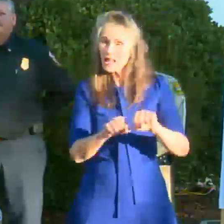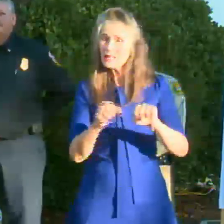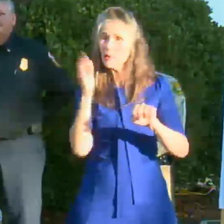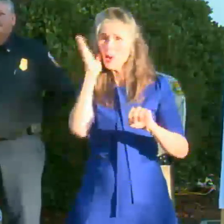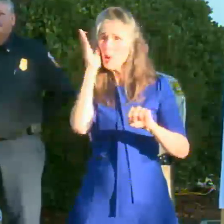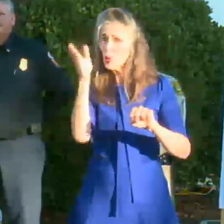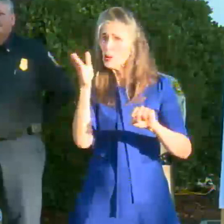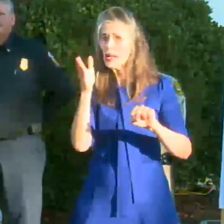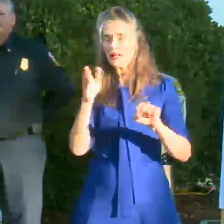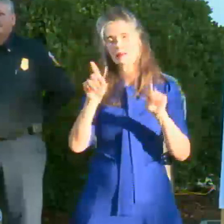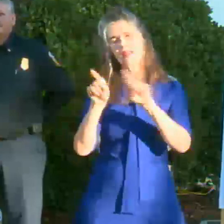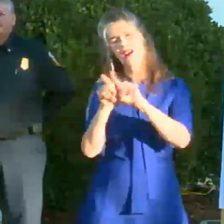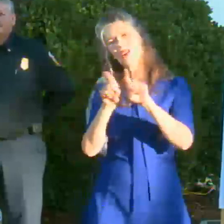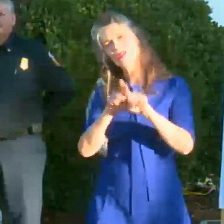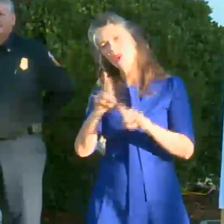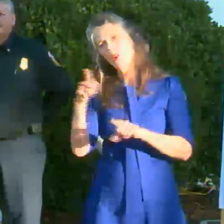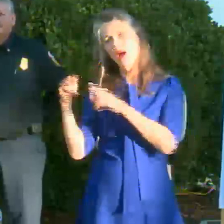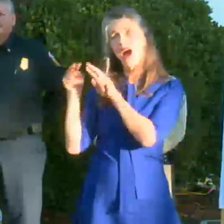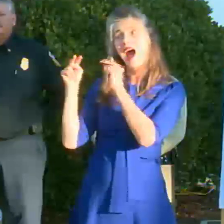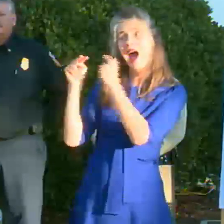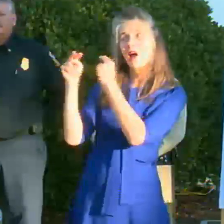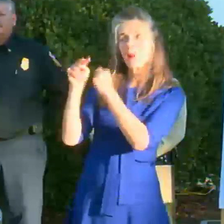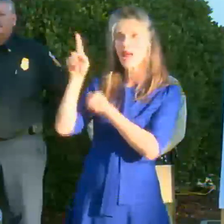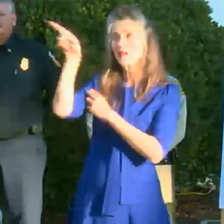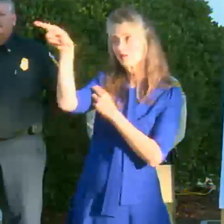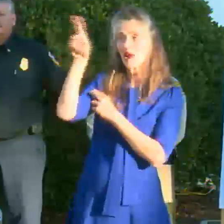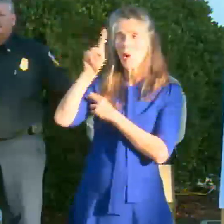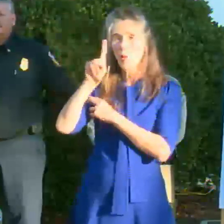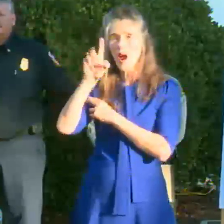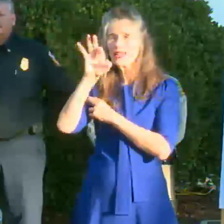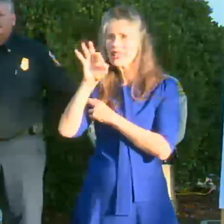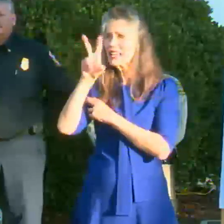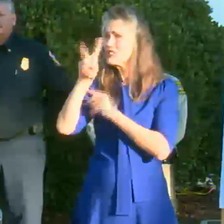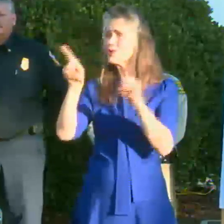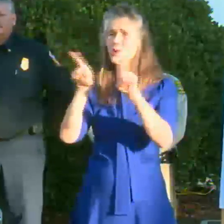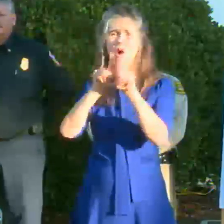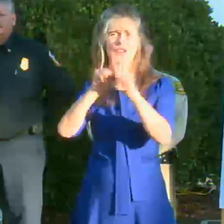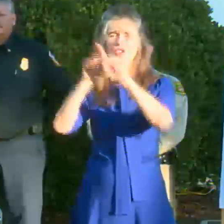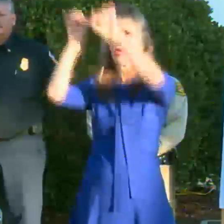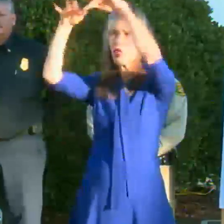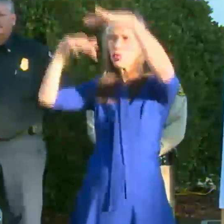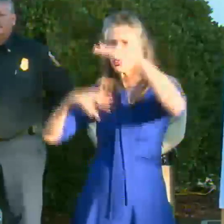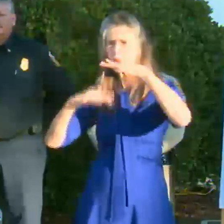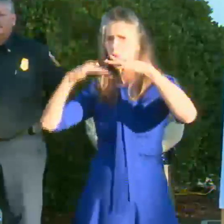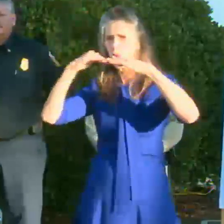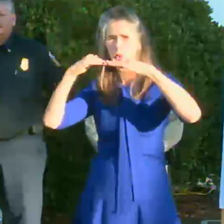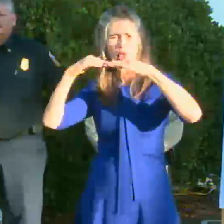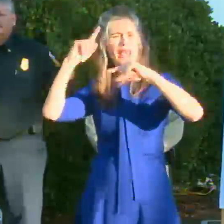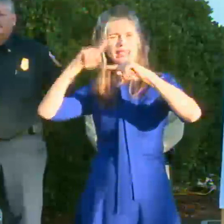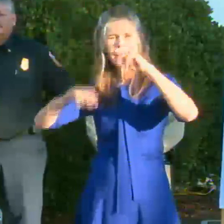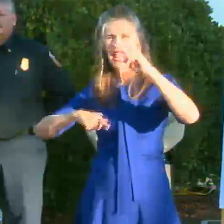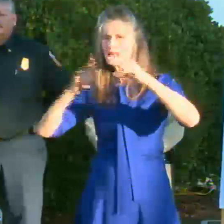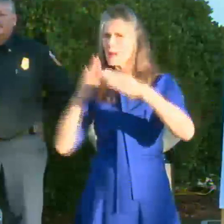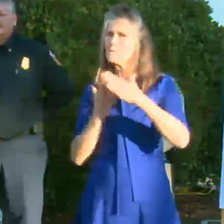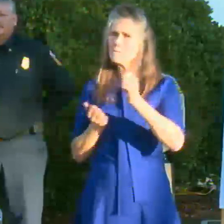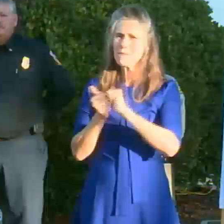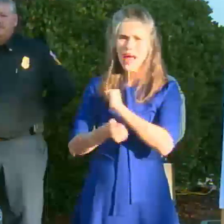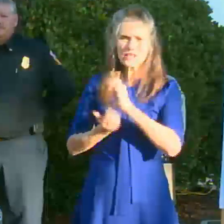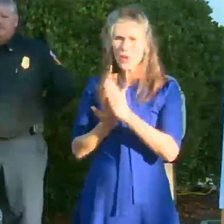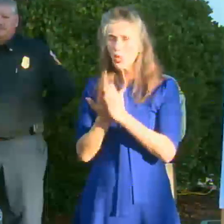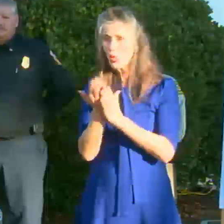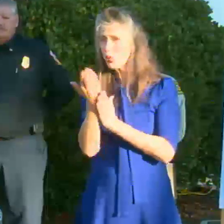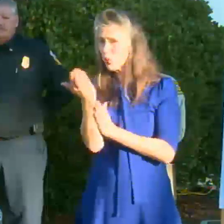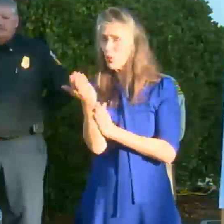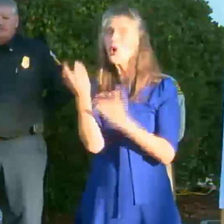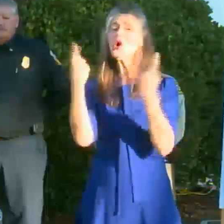that's impassable around that area also. We just ask for everyone's continued patience